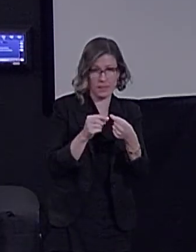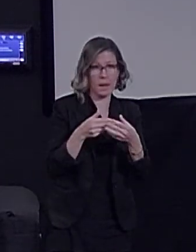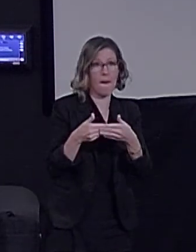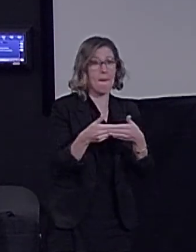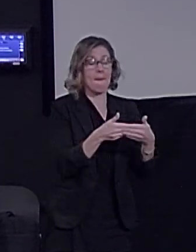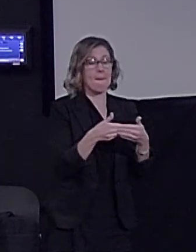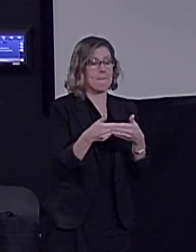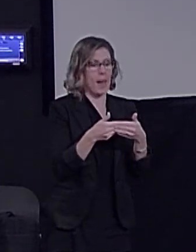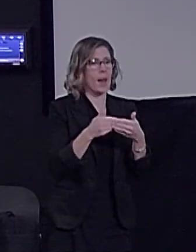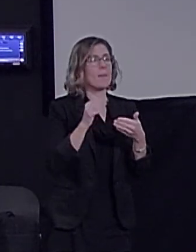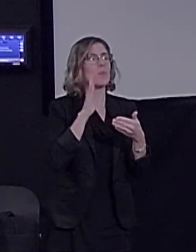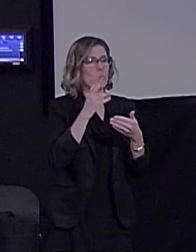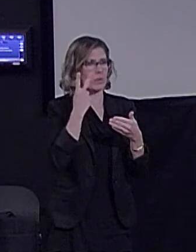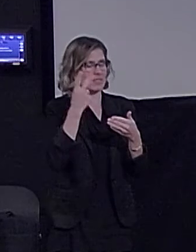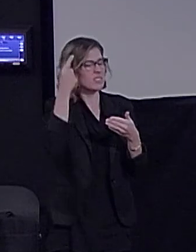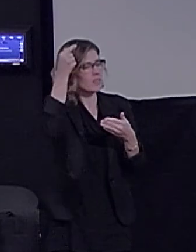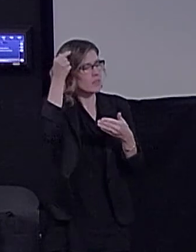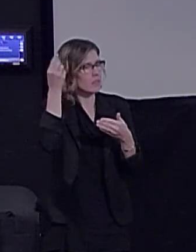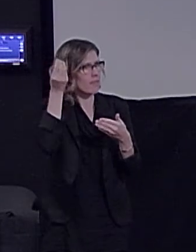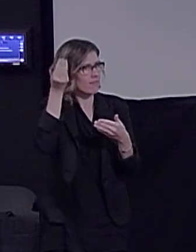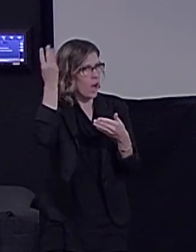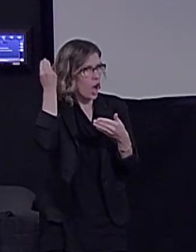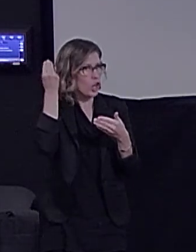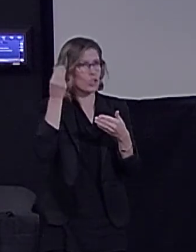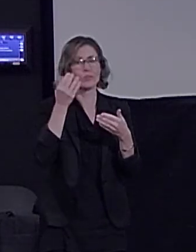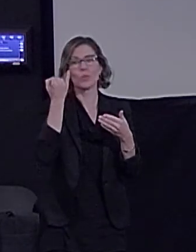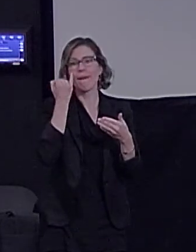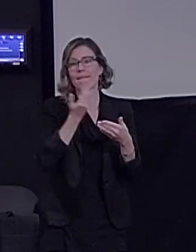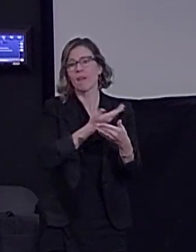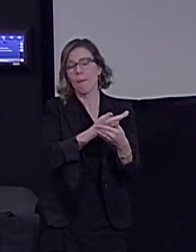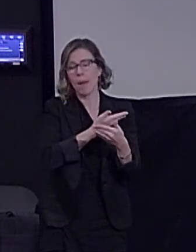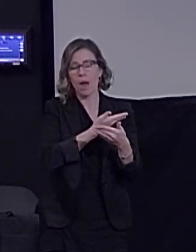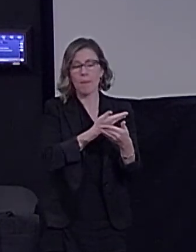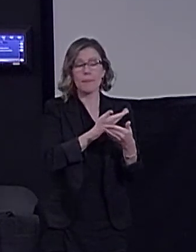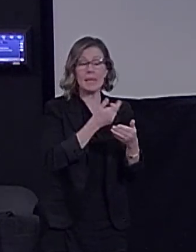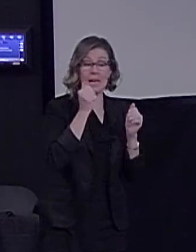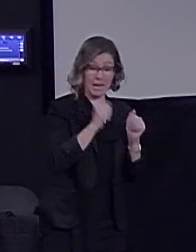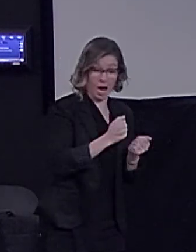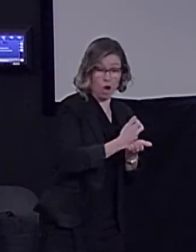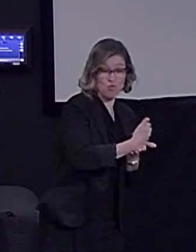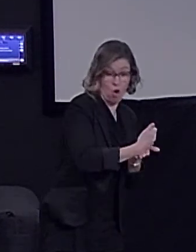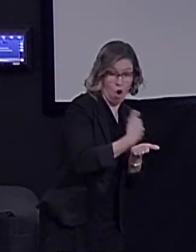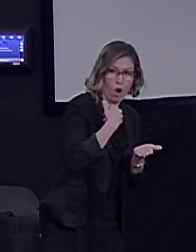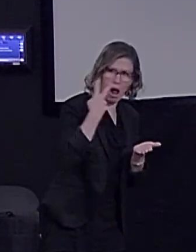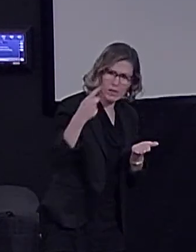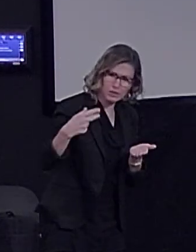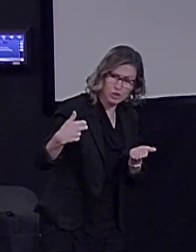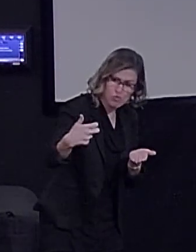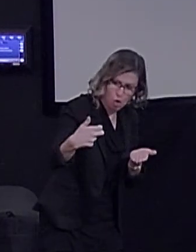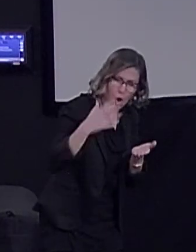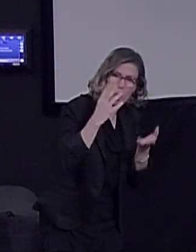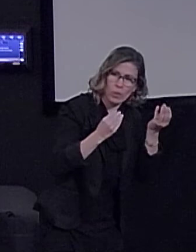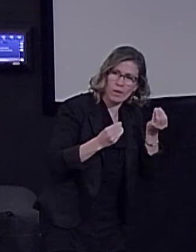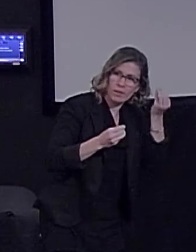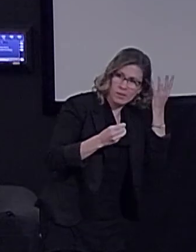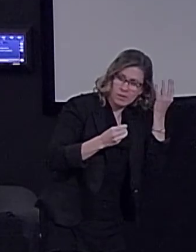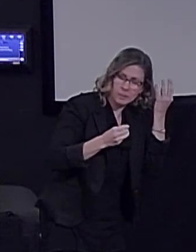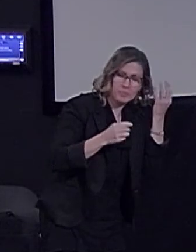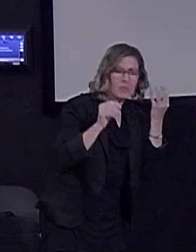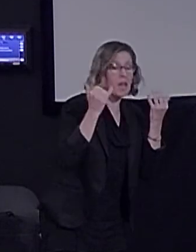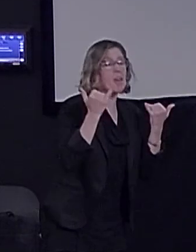the firing appears. So if the baby crawls and sees another baby crawling, it appears. At some point, baby